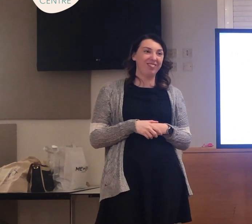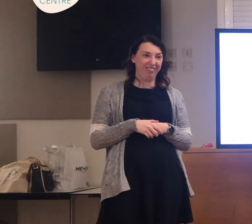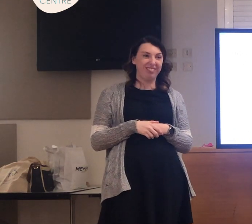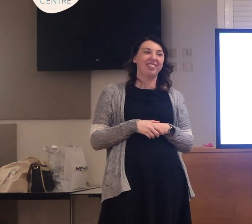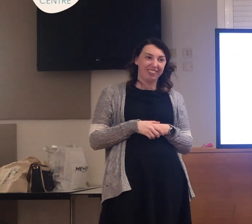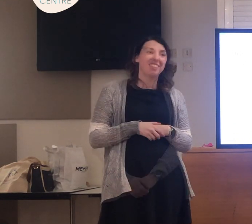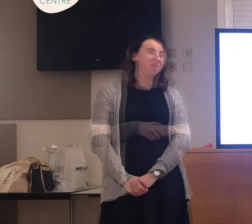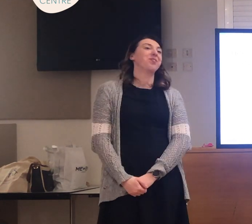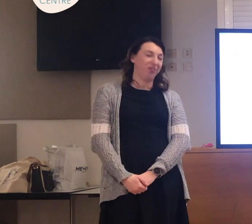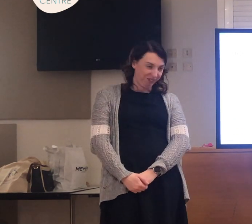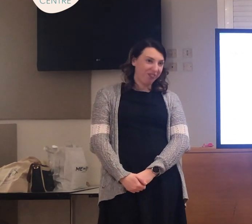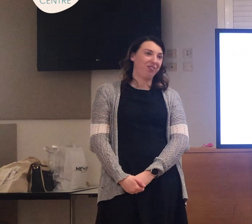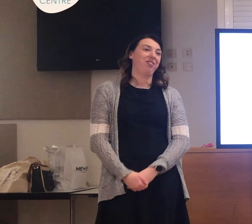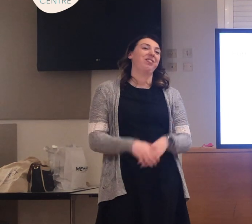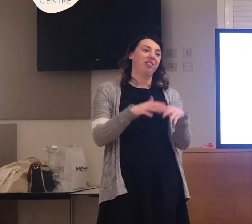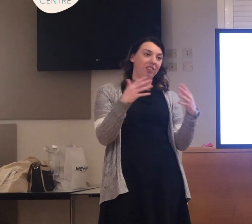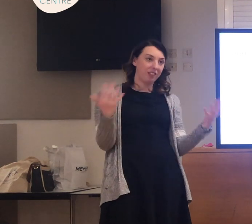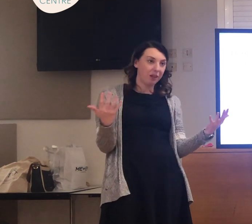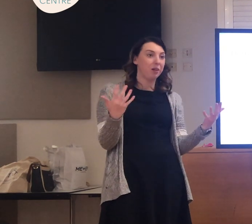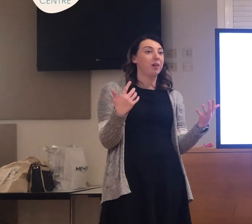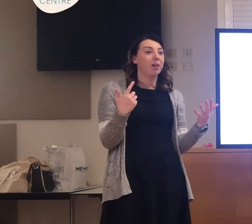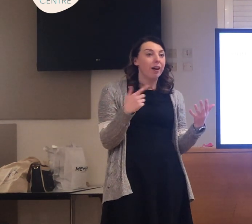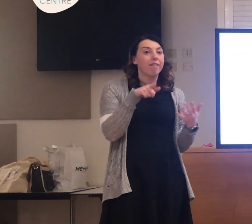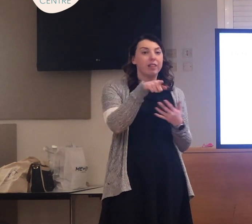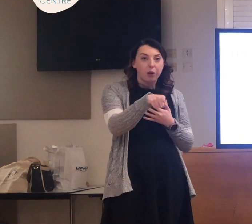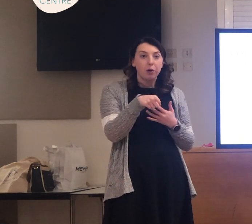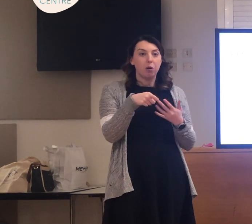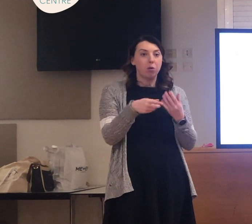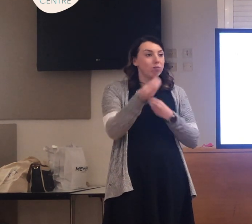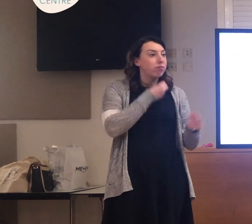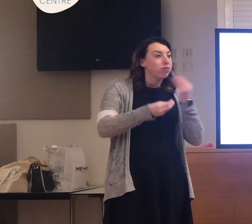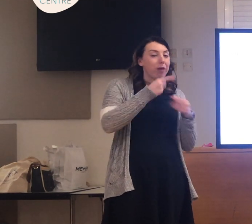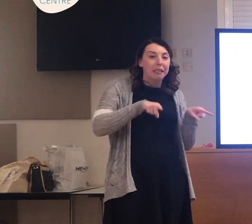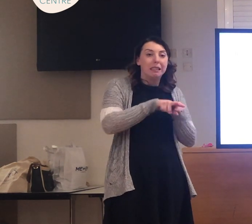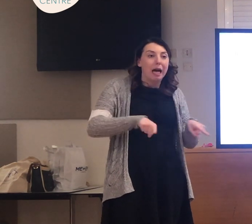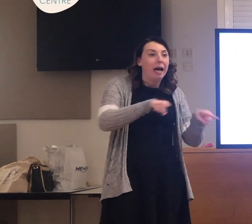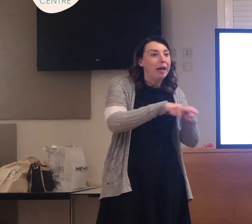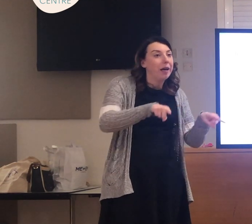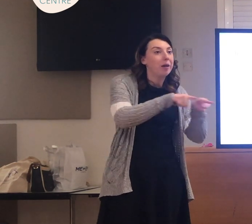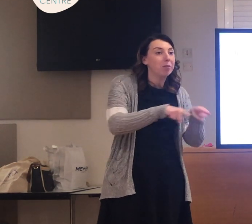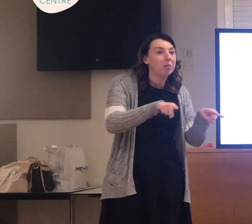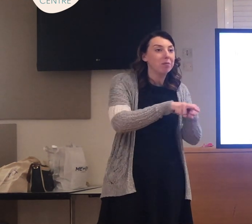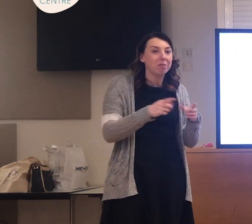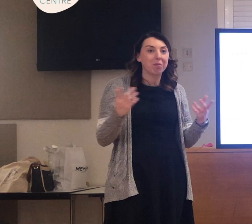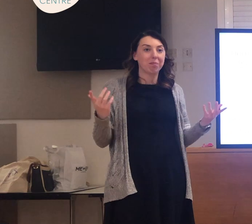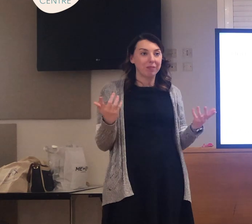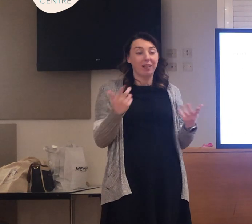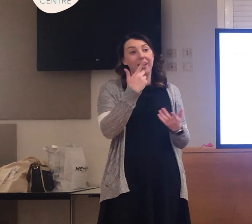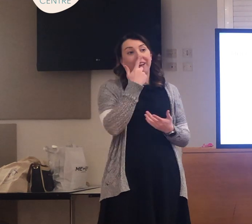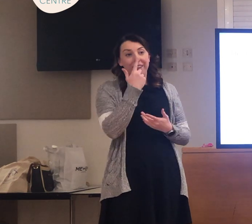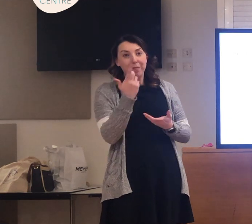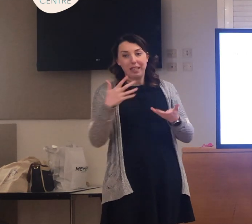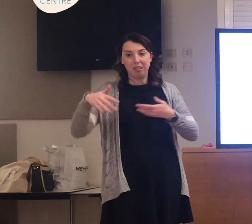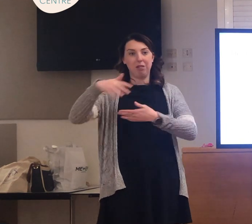Okay, great. So without consciously changing your diet, just what's going on can